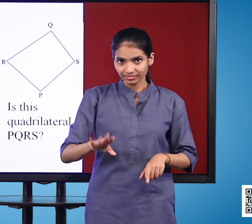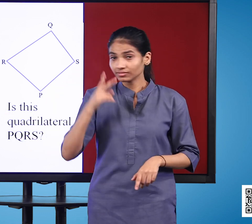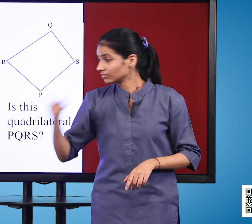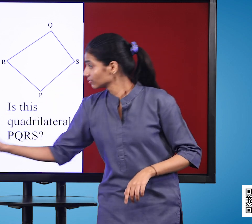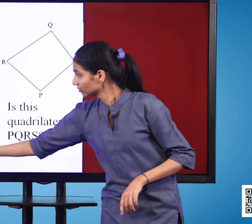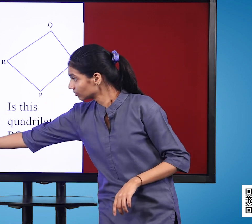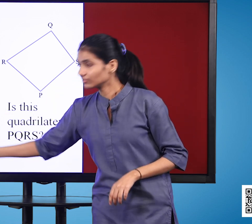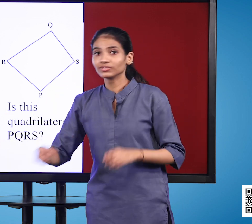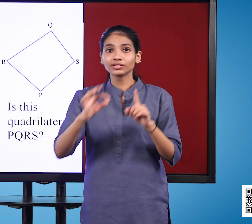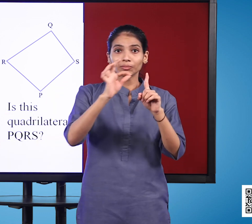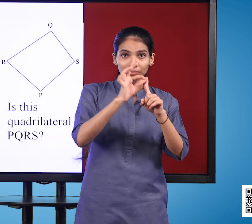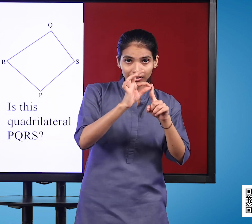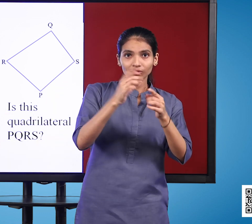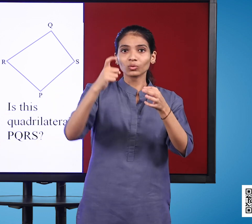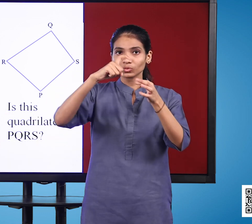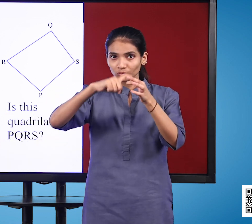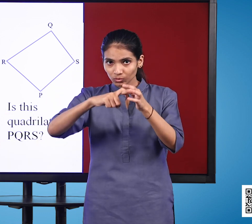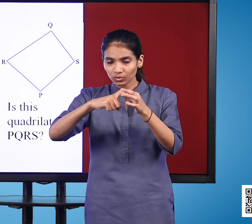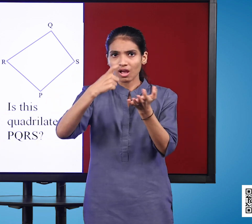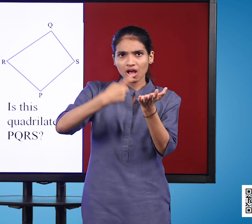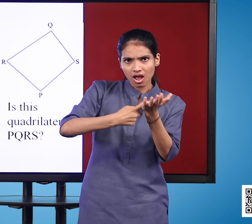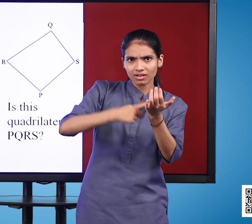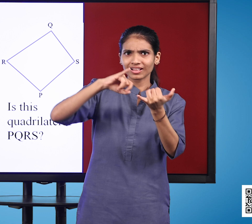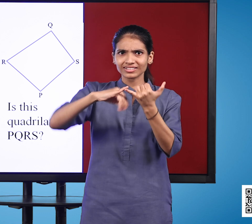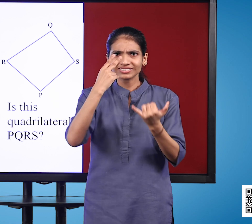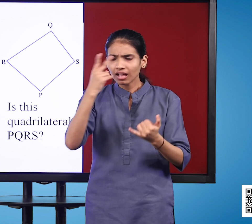This is quadrilateral PQRS.